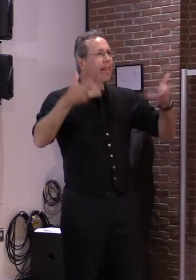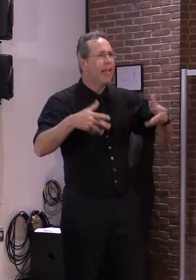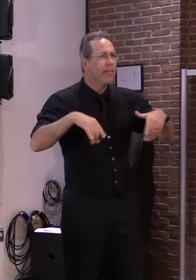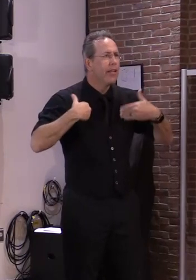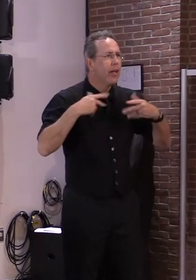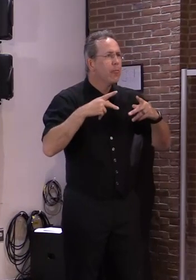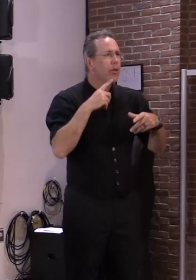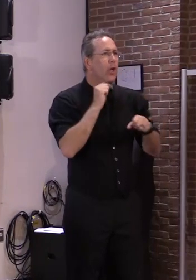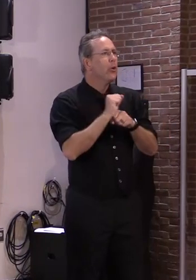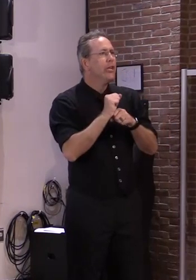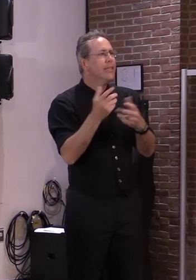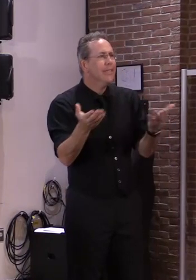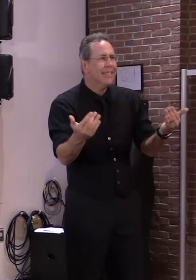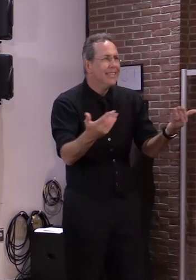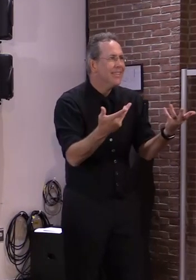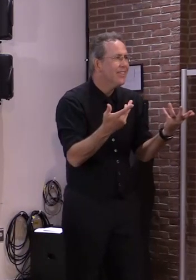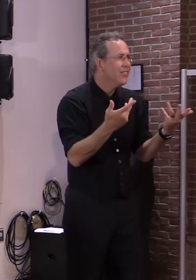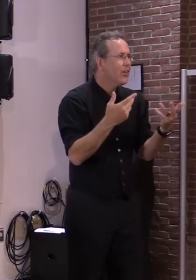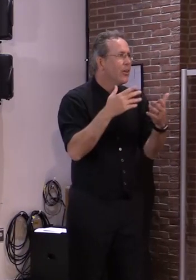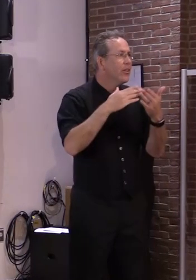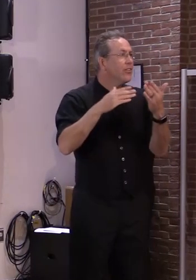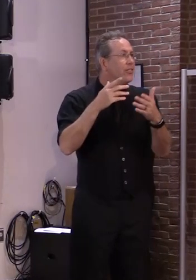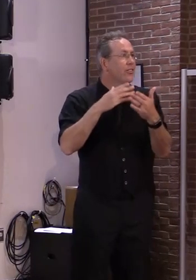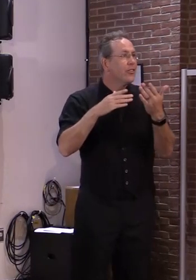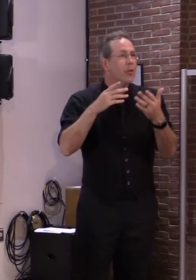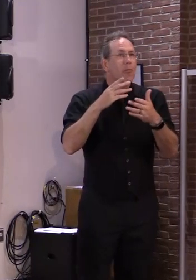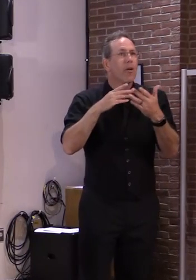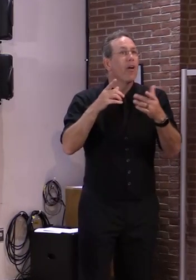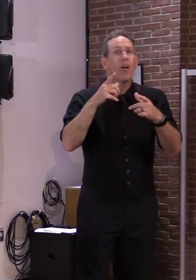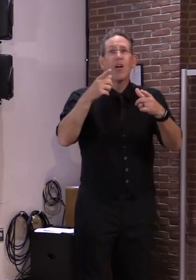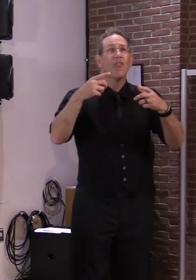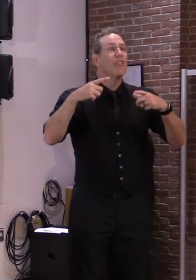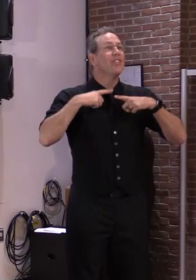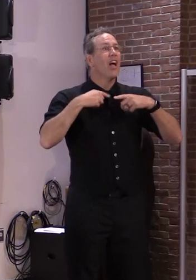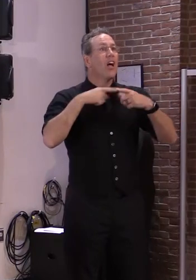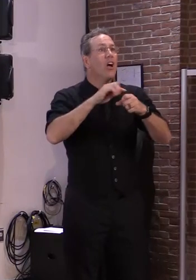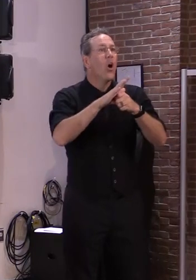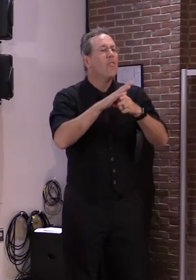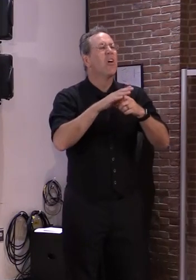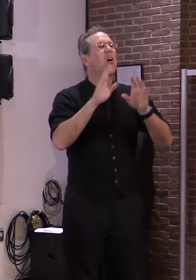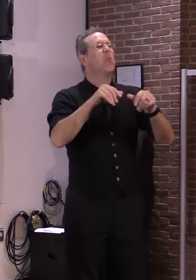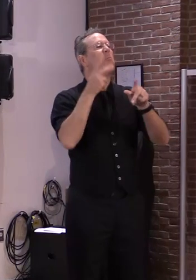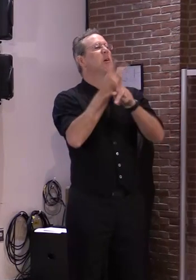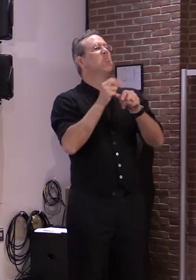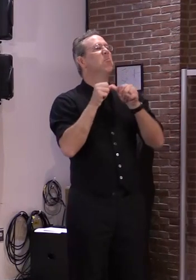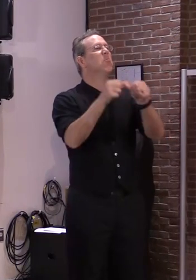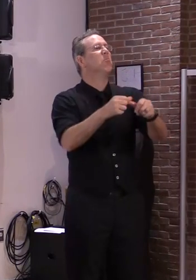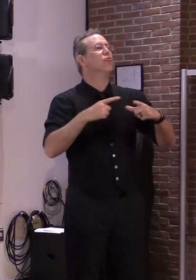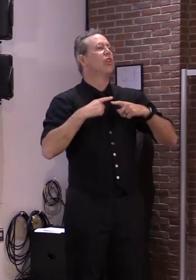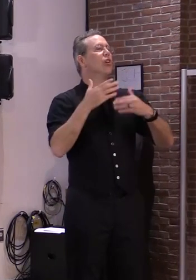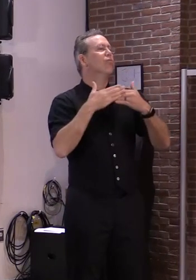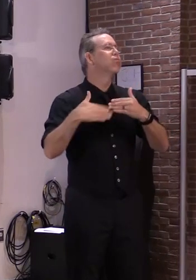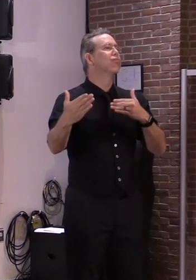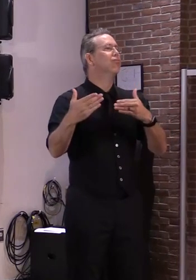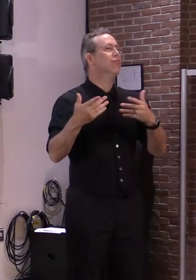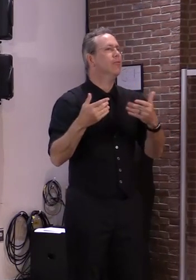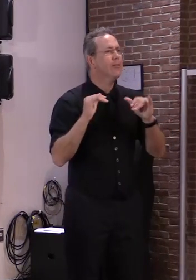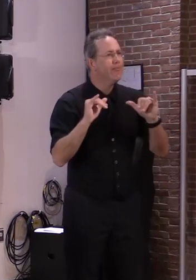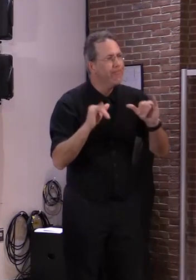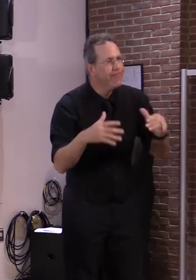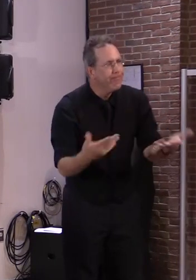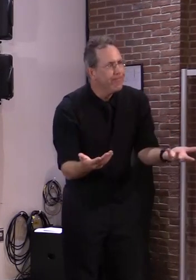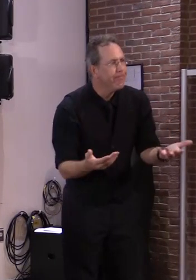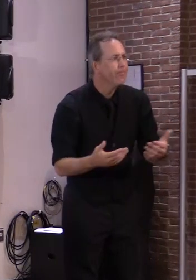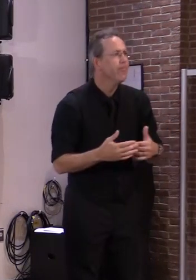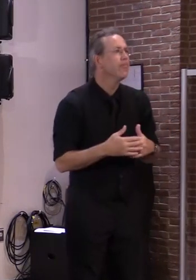or close to retirement age or really didn't necessarily need to have a job for a variety of reasons, but liked to have a